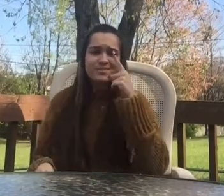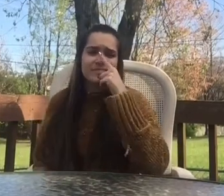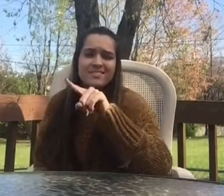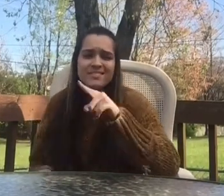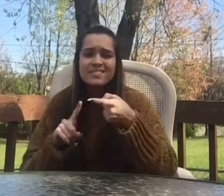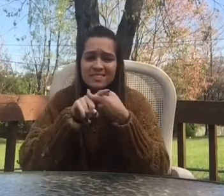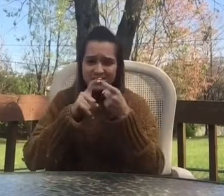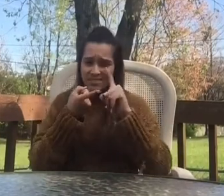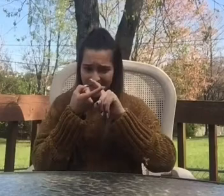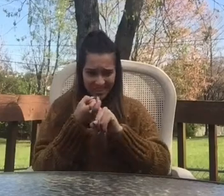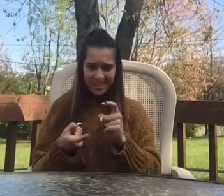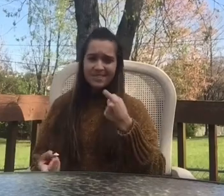of fake friends. I